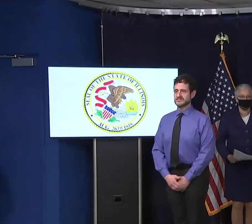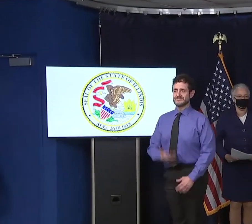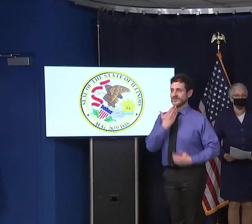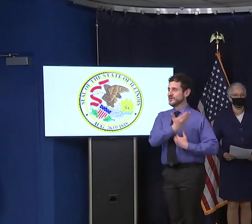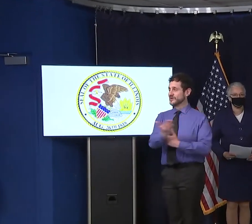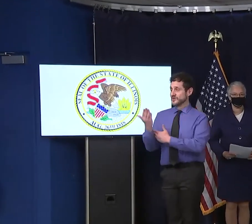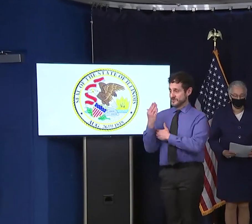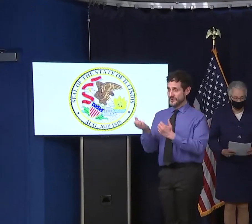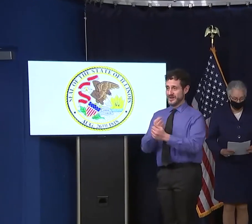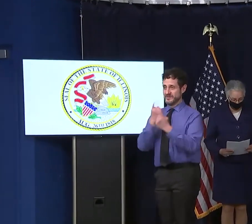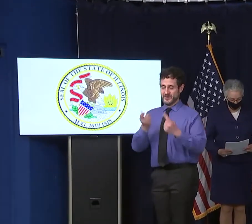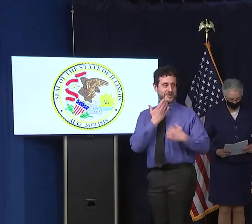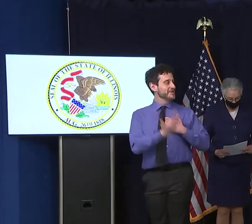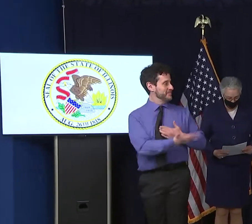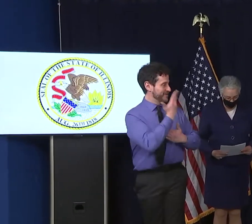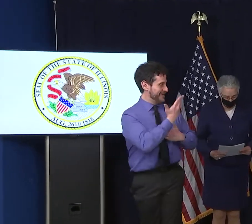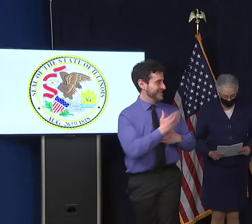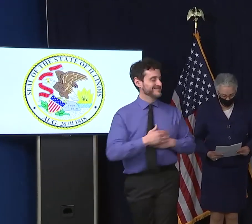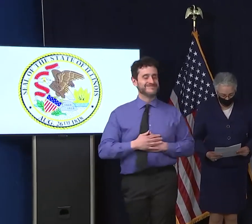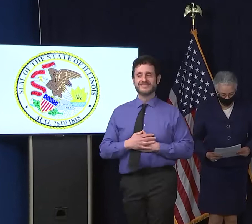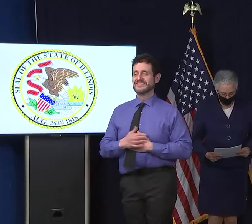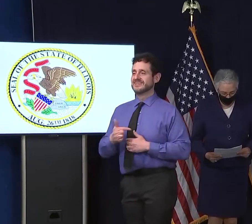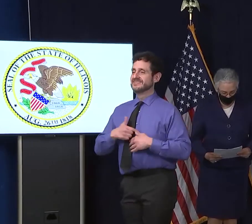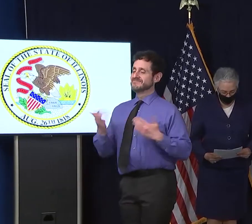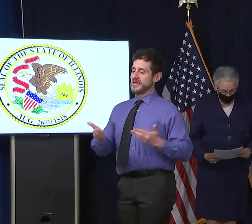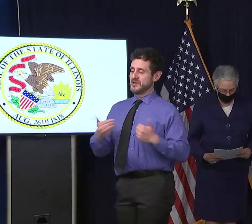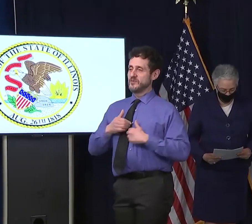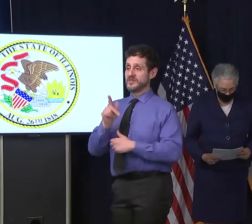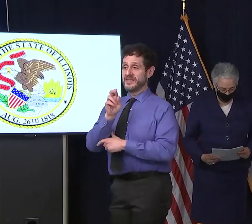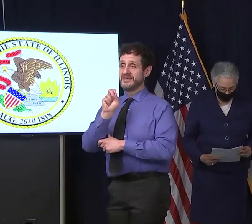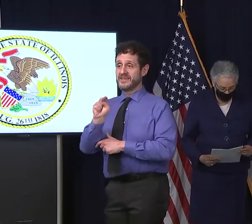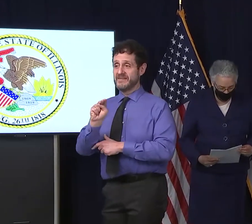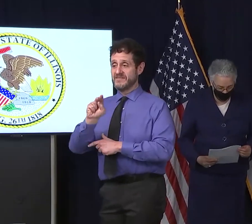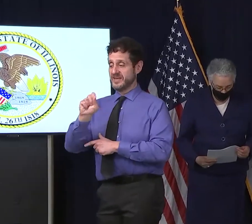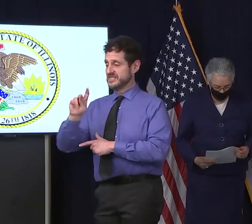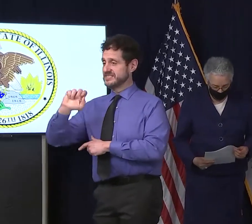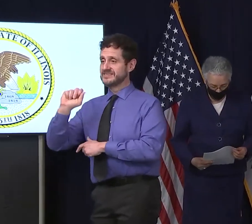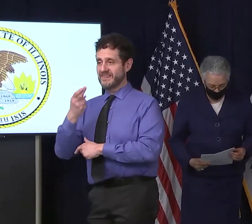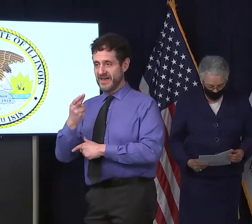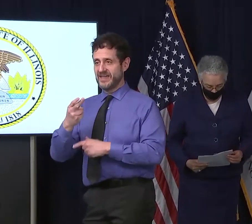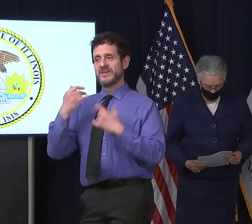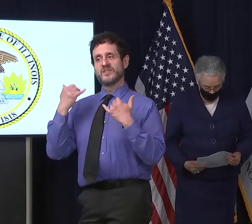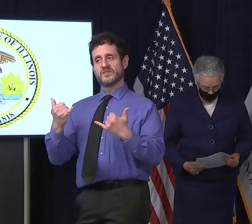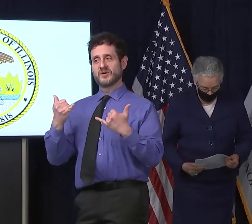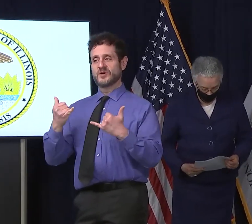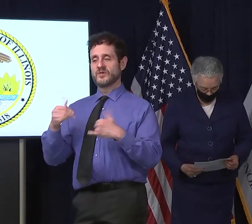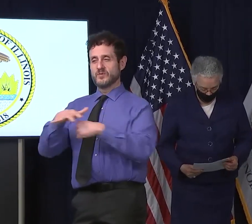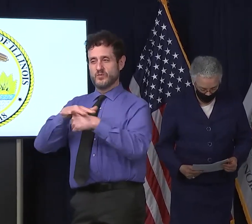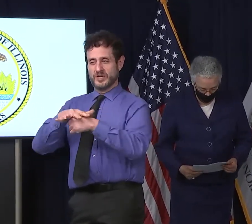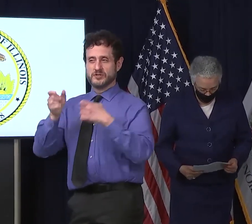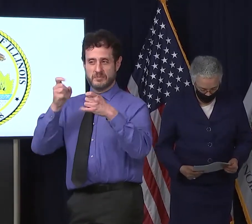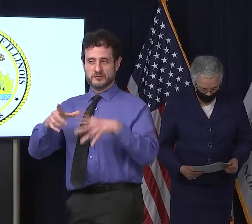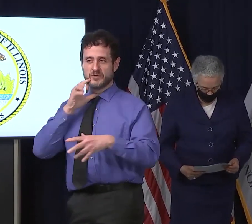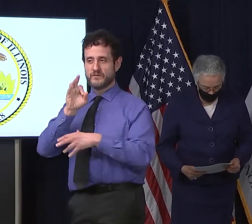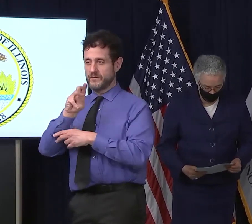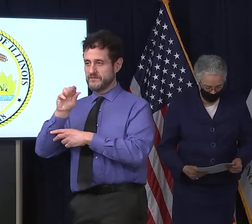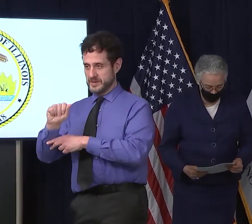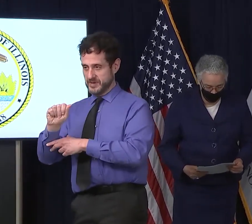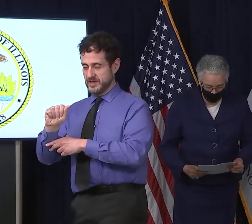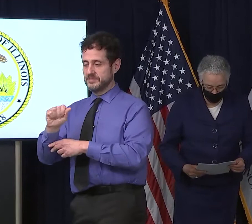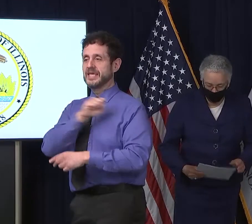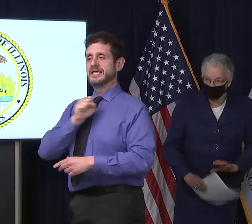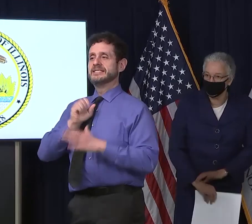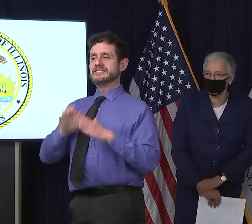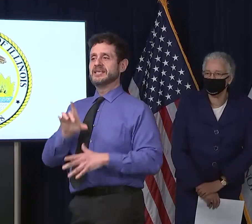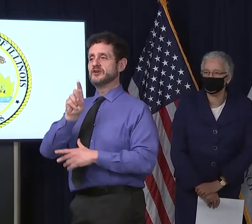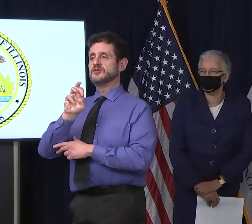Well, good morning, everyone. Good morning. I'm here with Kevin Sligh, the Acting Regional Administrator for FEMA, with Senator